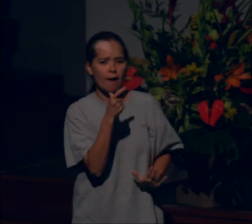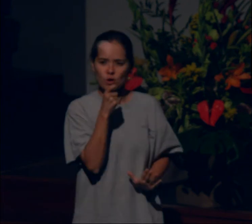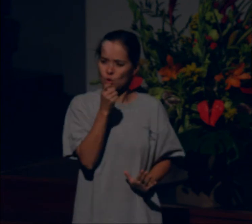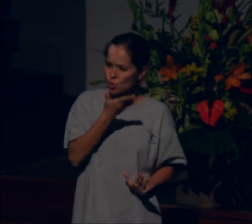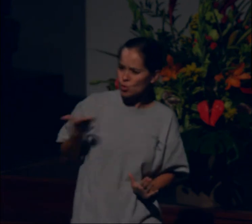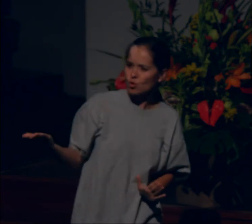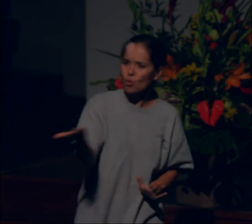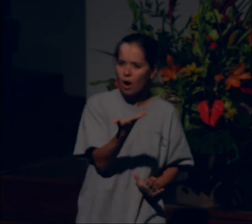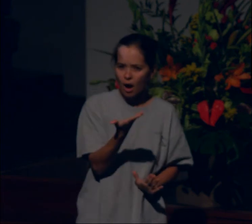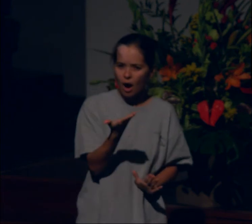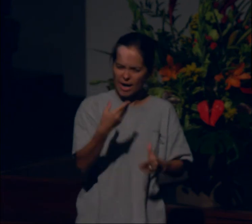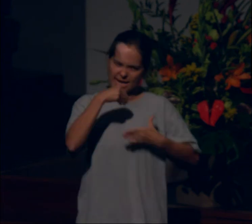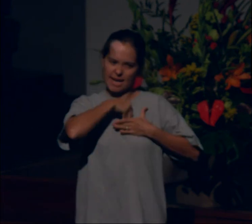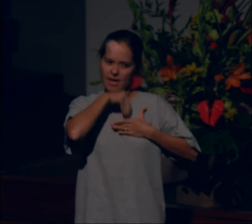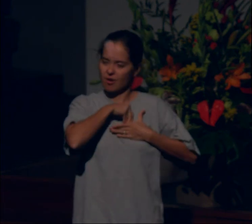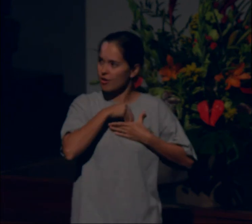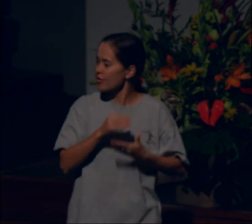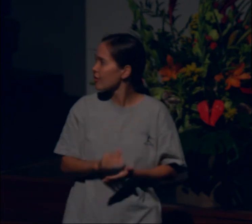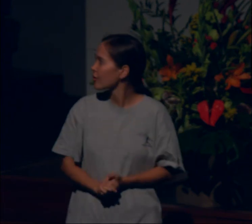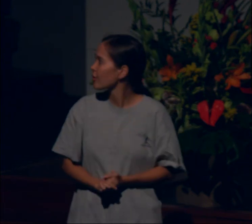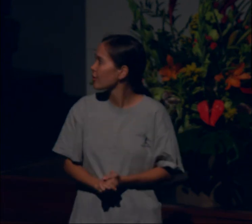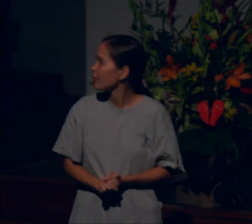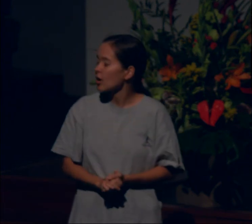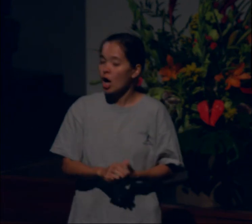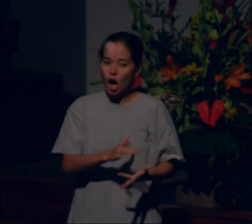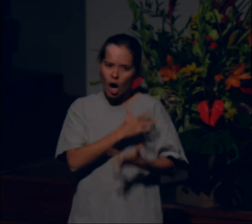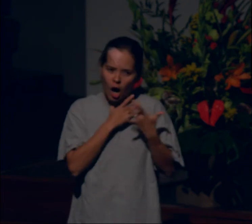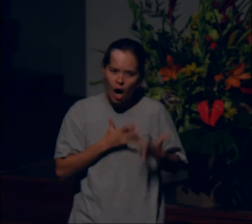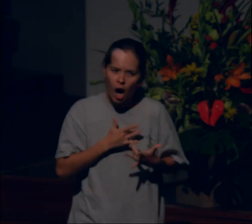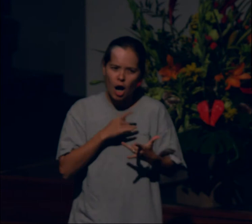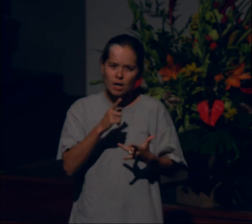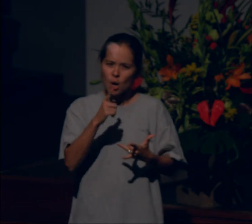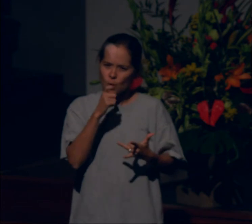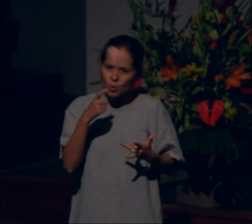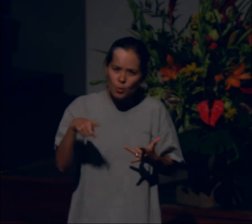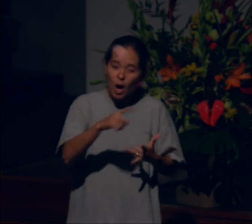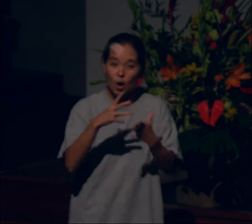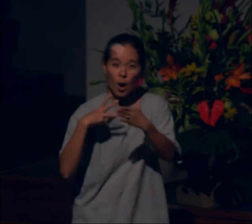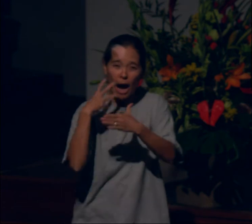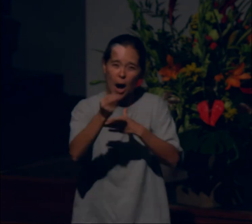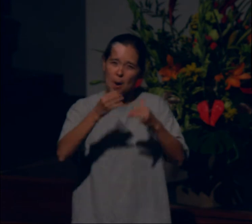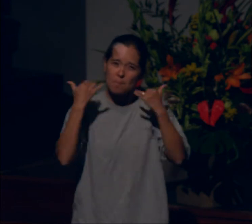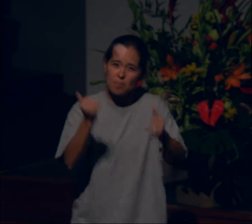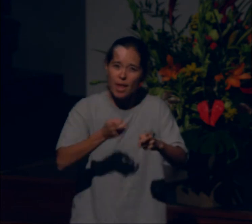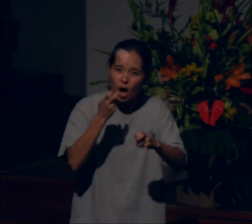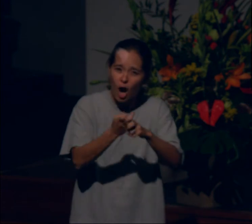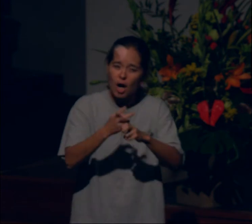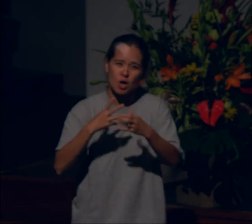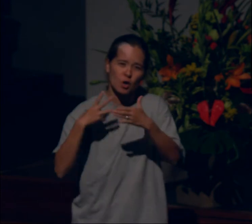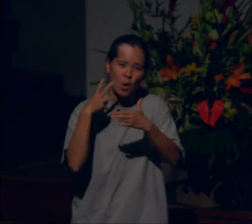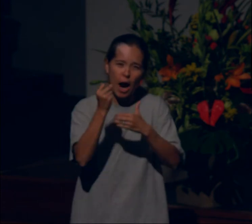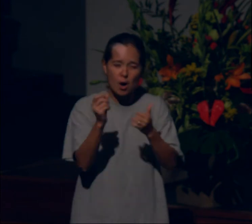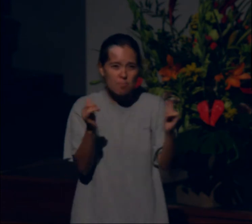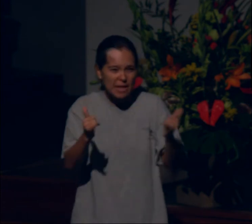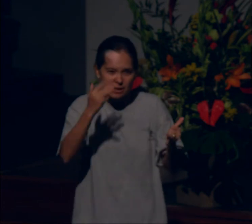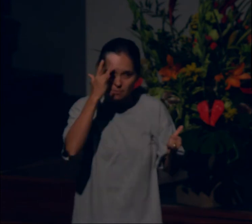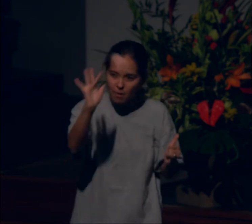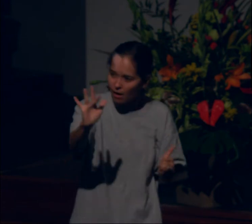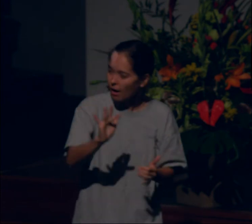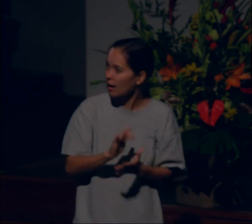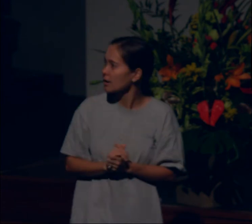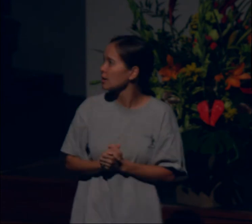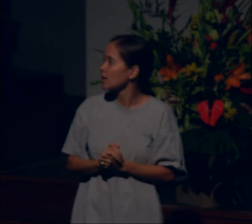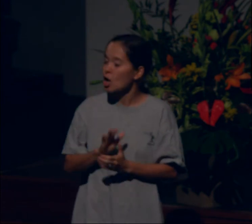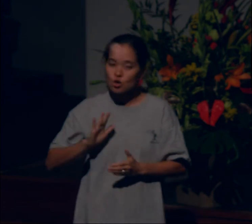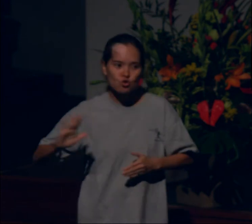are in here. It's about heart. It's about who can go out there and play the hardest, who can go out there and play the smartest. This is your